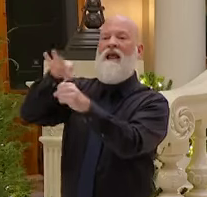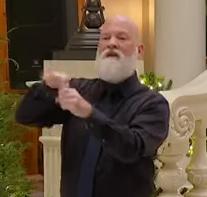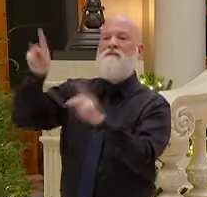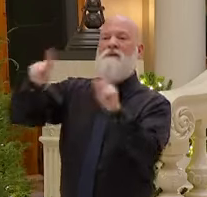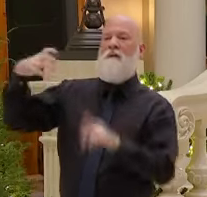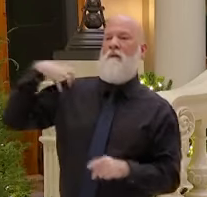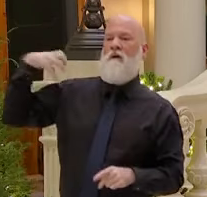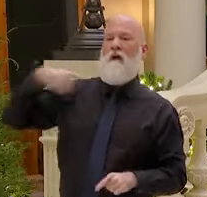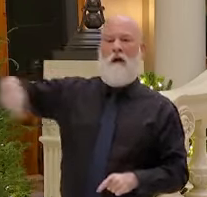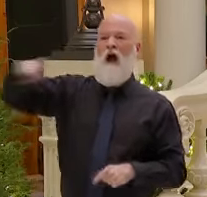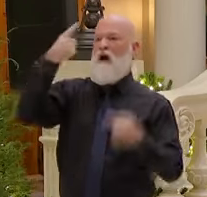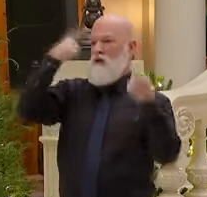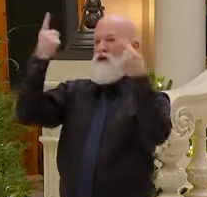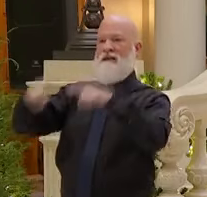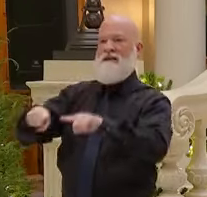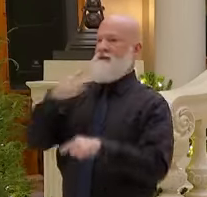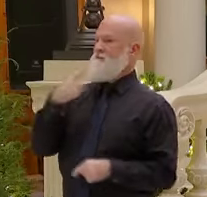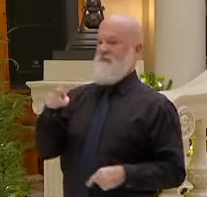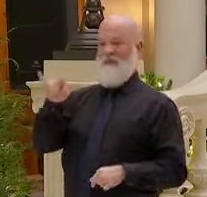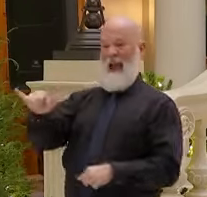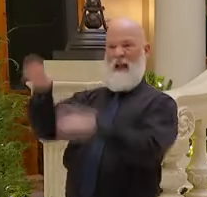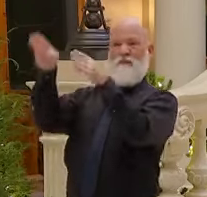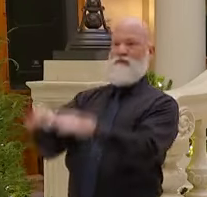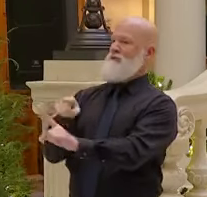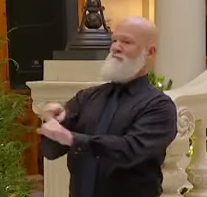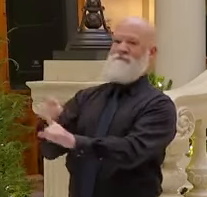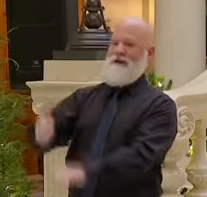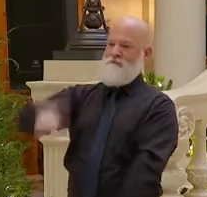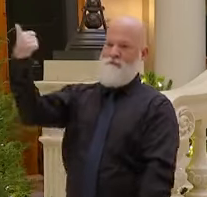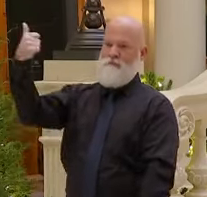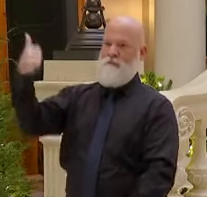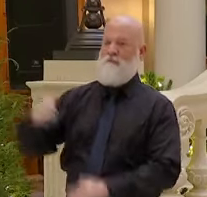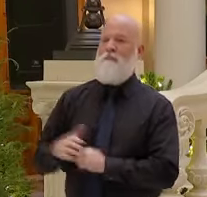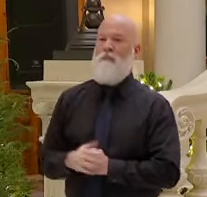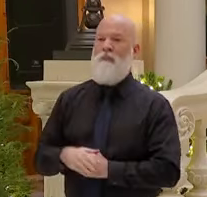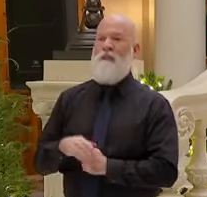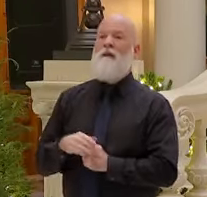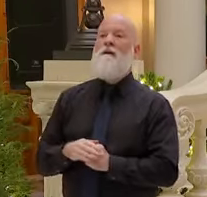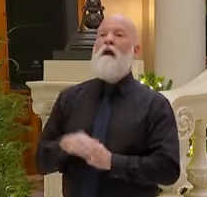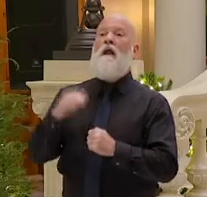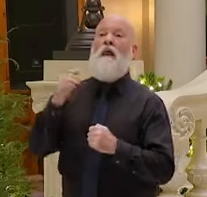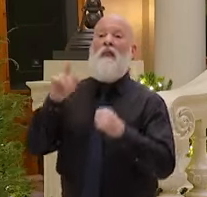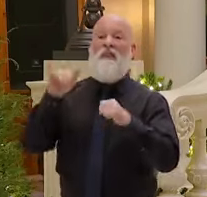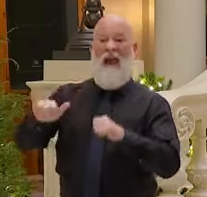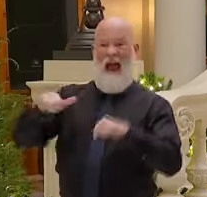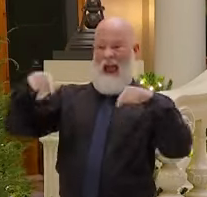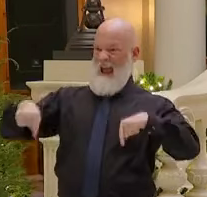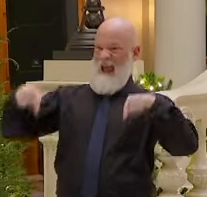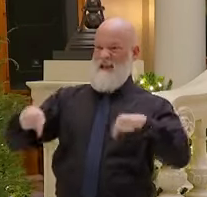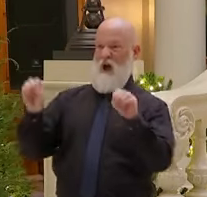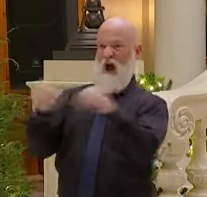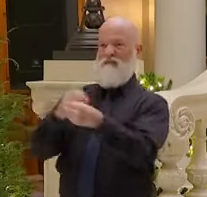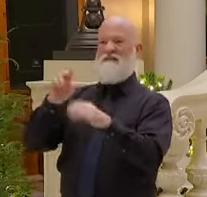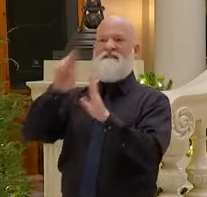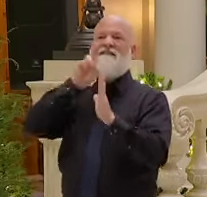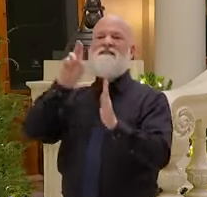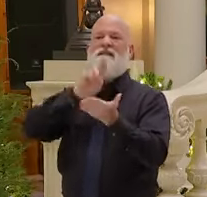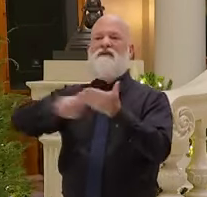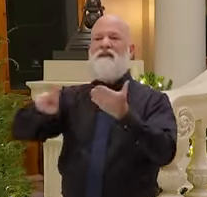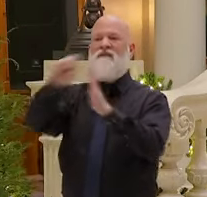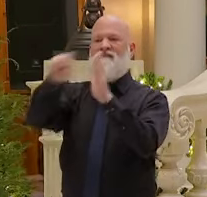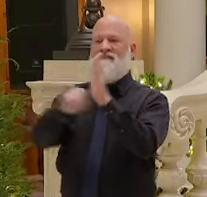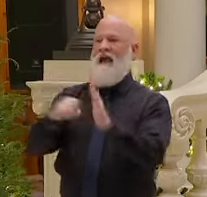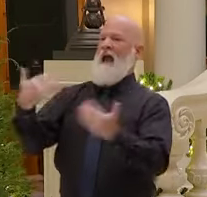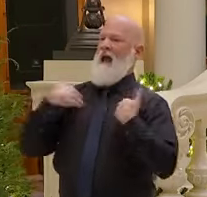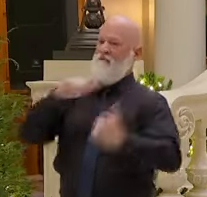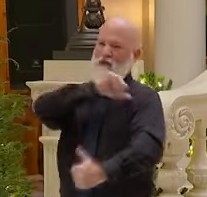move on to find a different kind of career. But this goes back to the fact that this office needs to have the power to deal with these things instead of call for other people to do it just to be